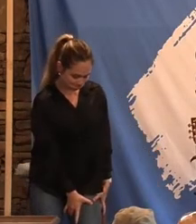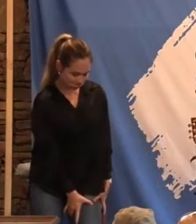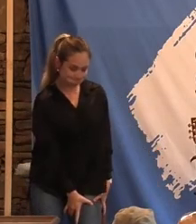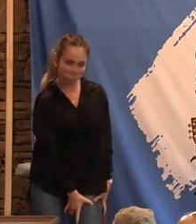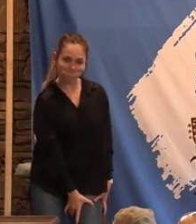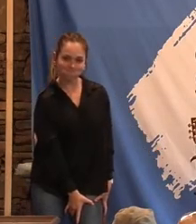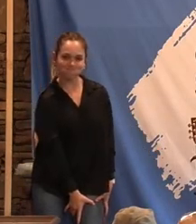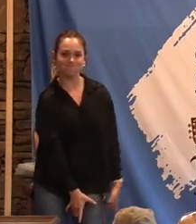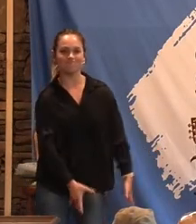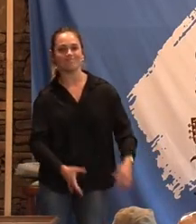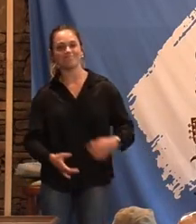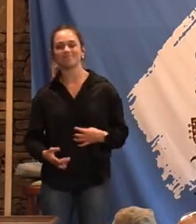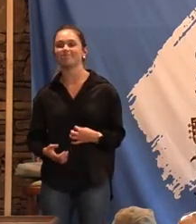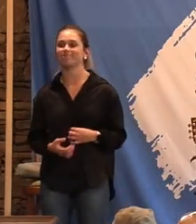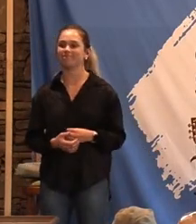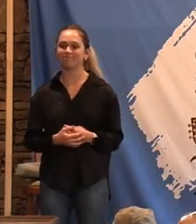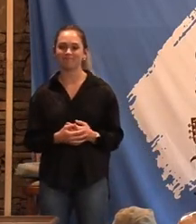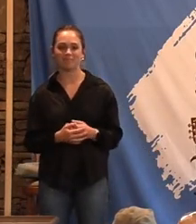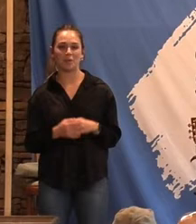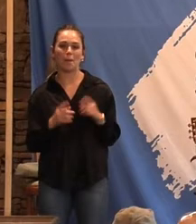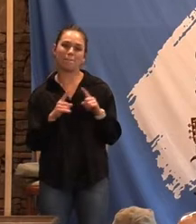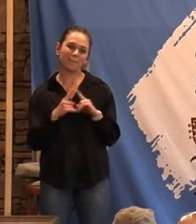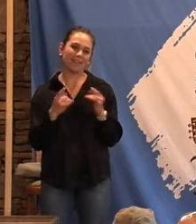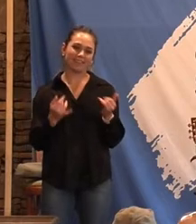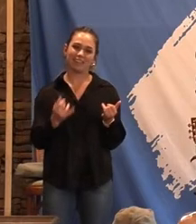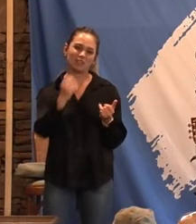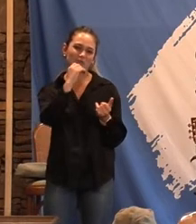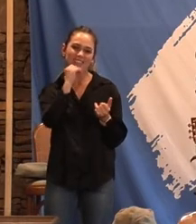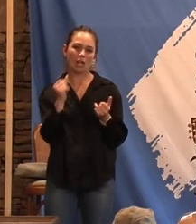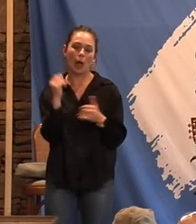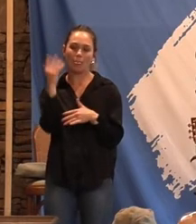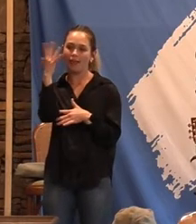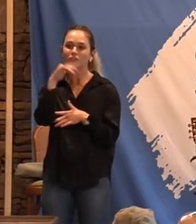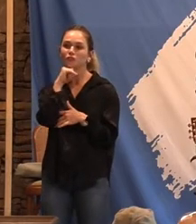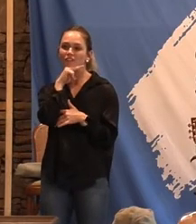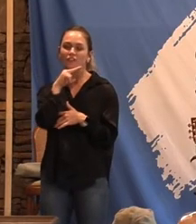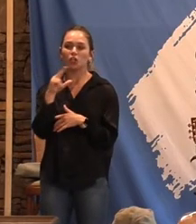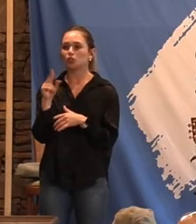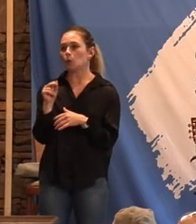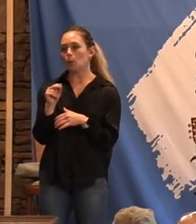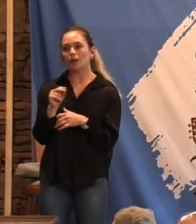leg again. But this was not like a tree frog. No,